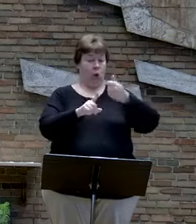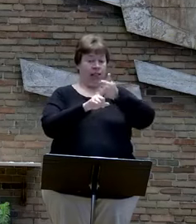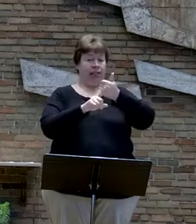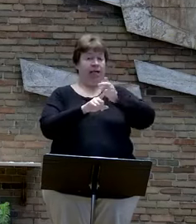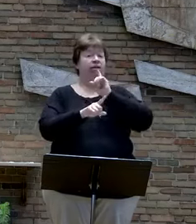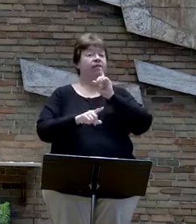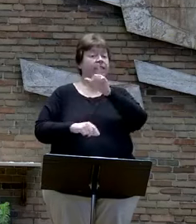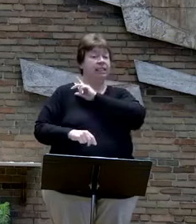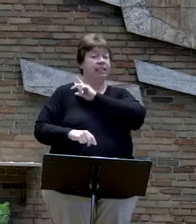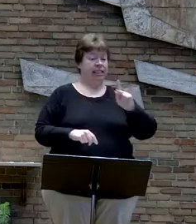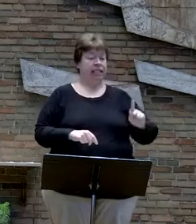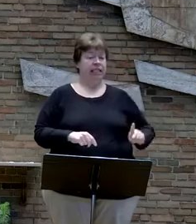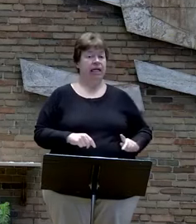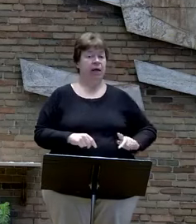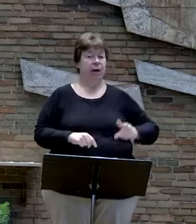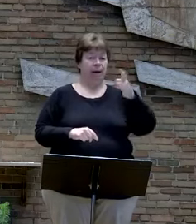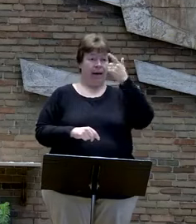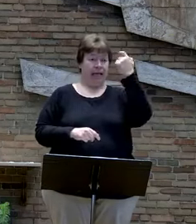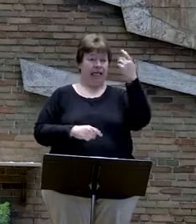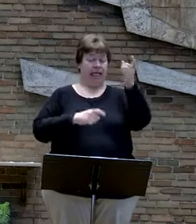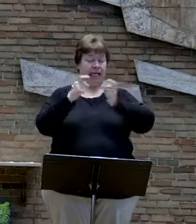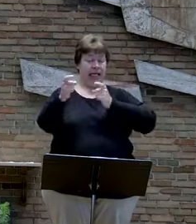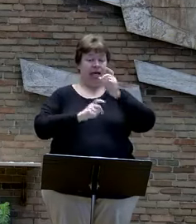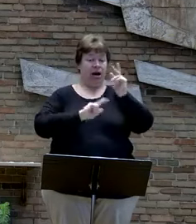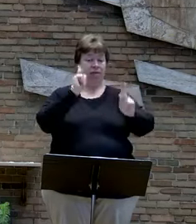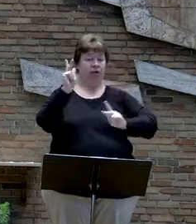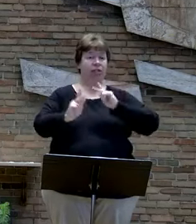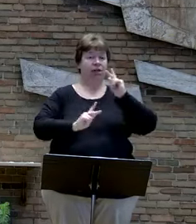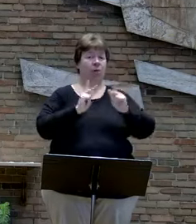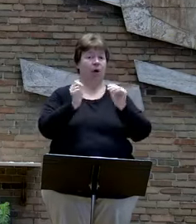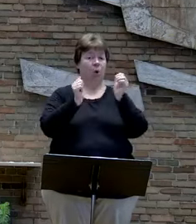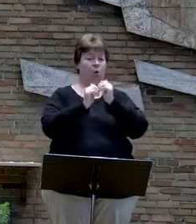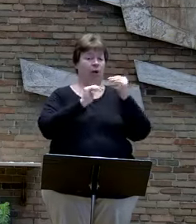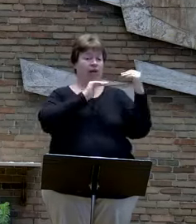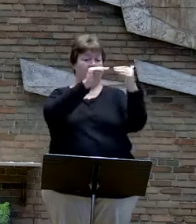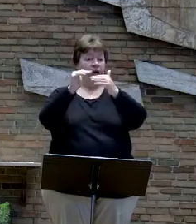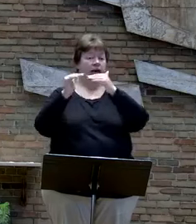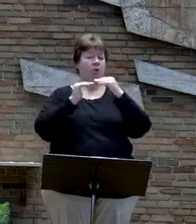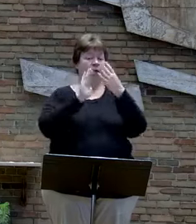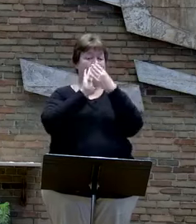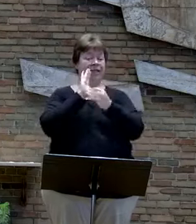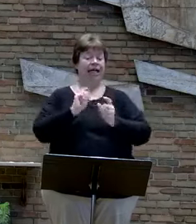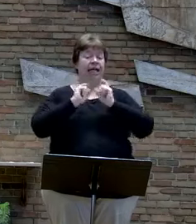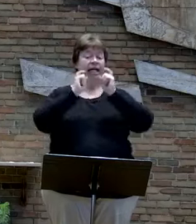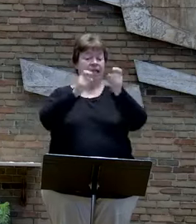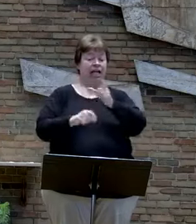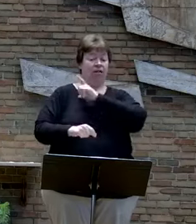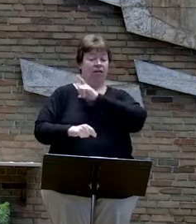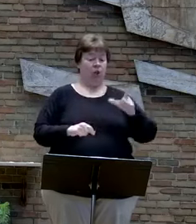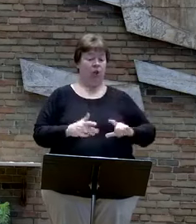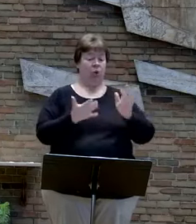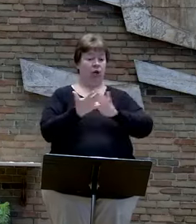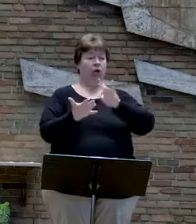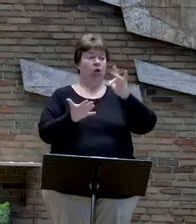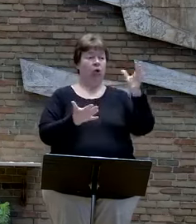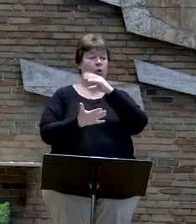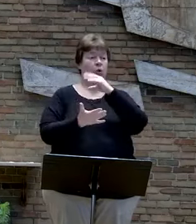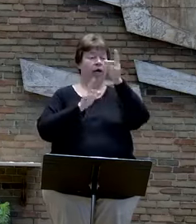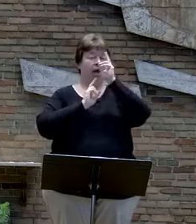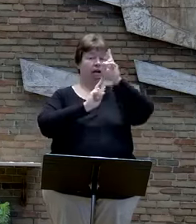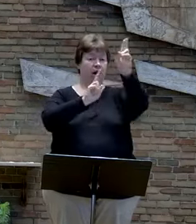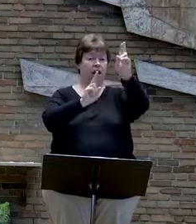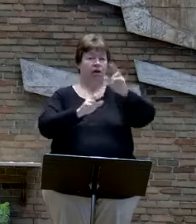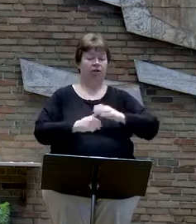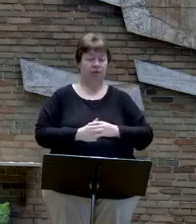is king. He governs the peoples with equity. Give the Lord glory and